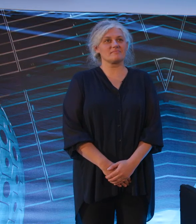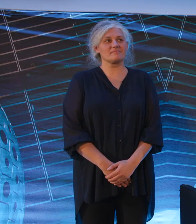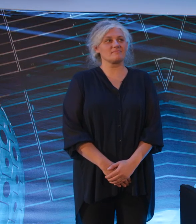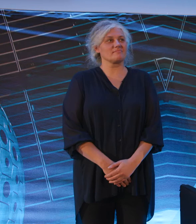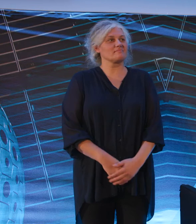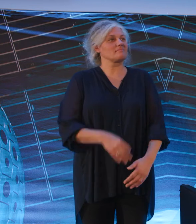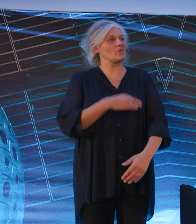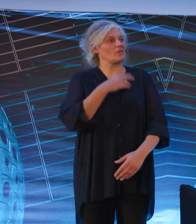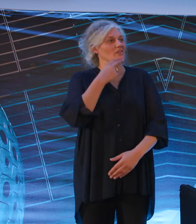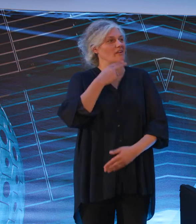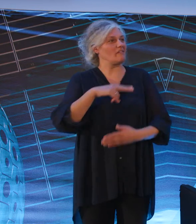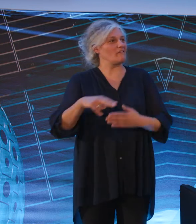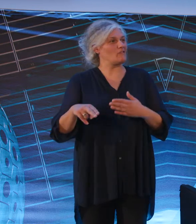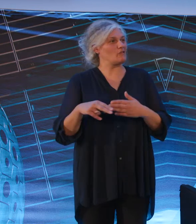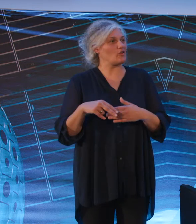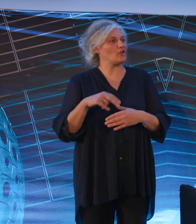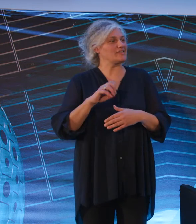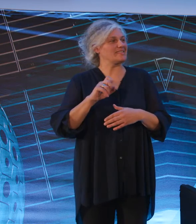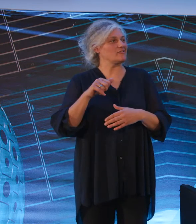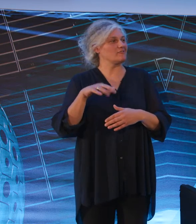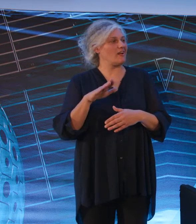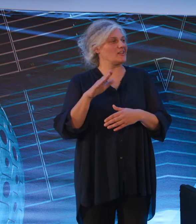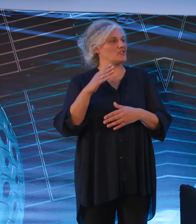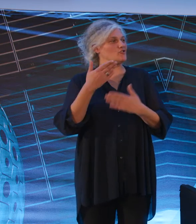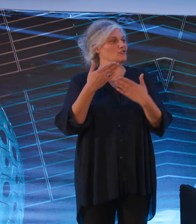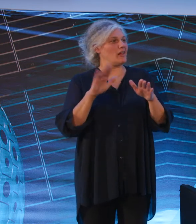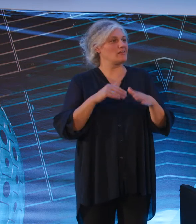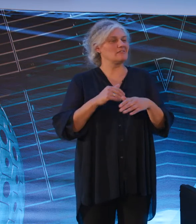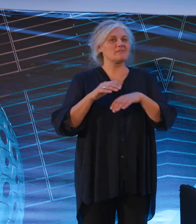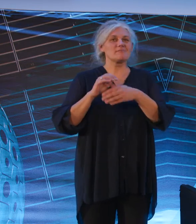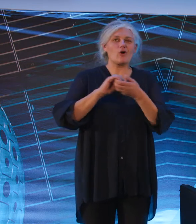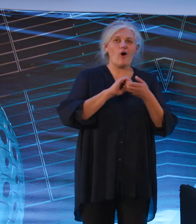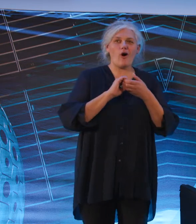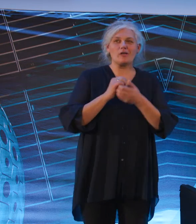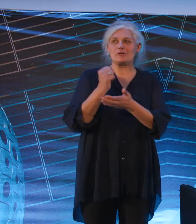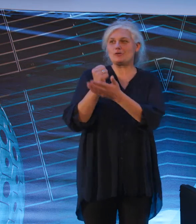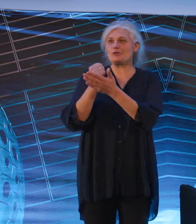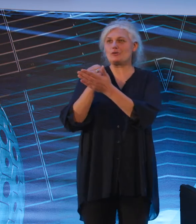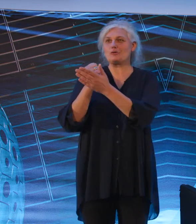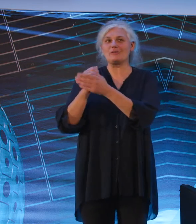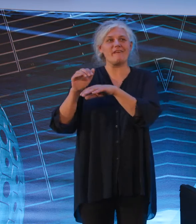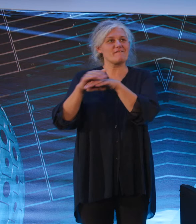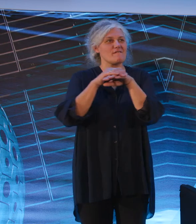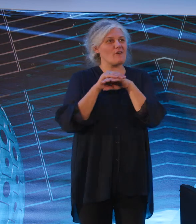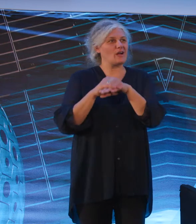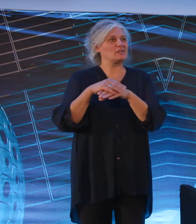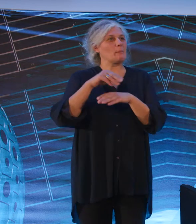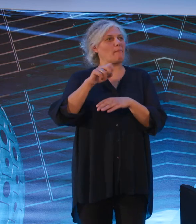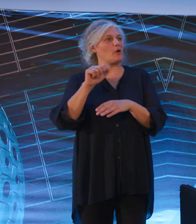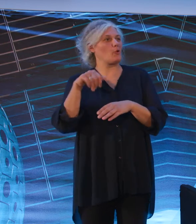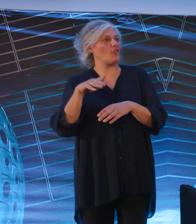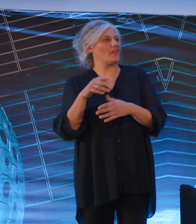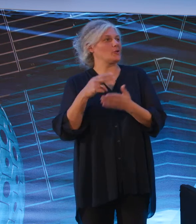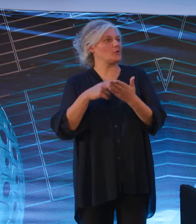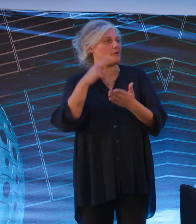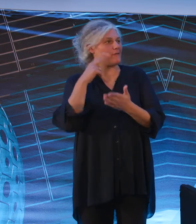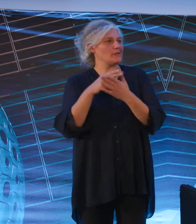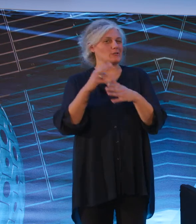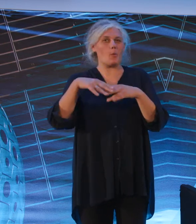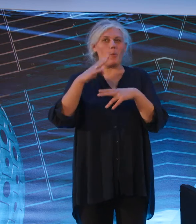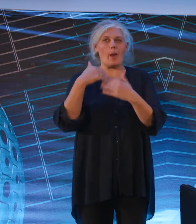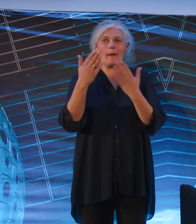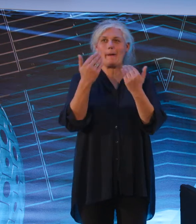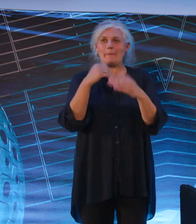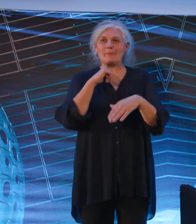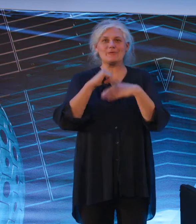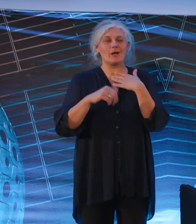Good afternoon, Secretary General, distinguished guests, colleagues, students and friends of Maynooth University. It's my great pleasure to welcome you all here today,